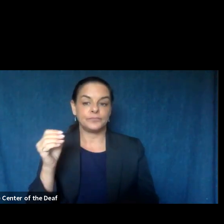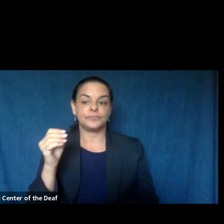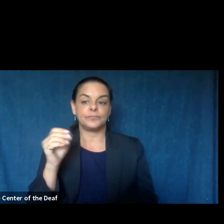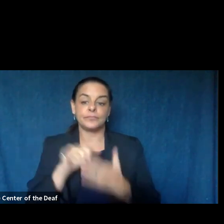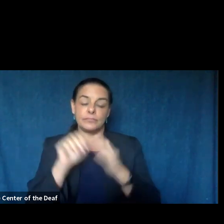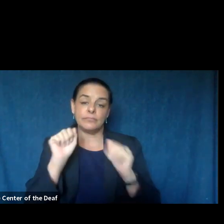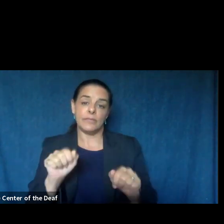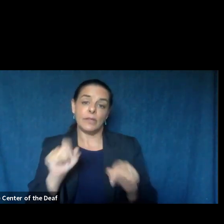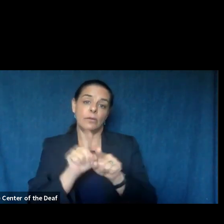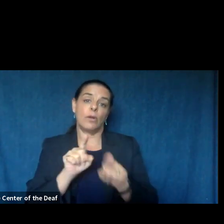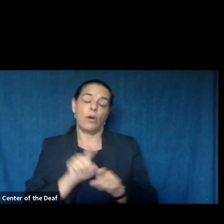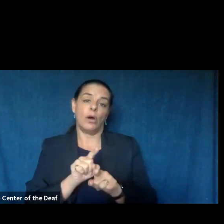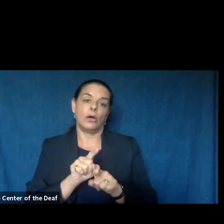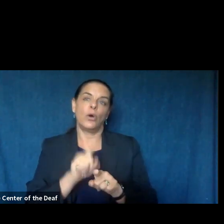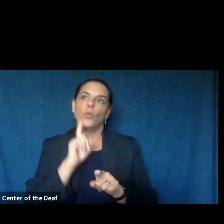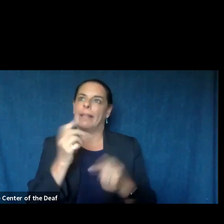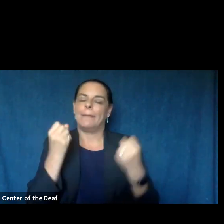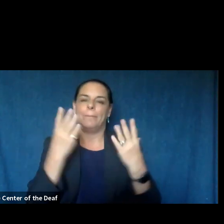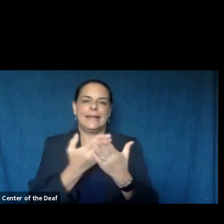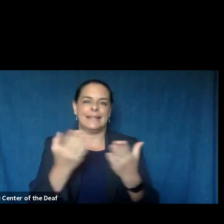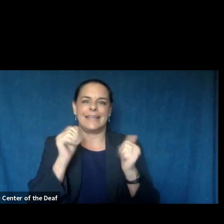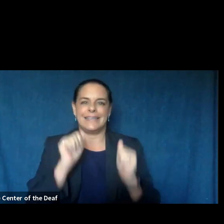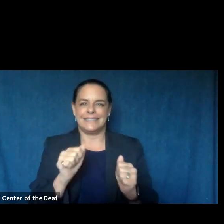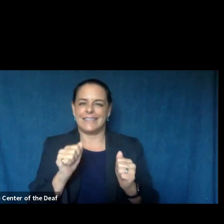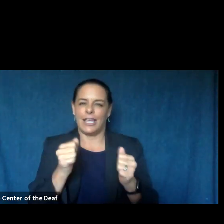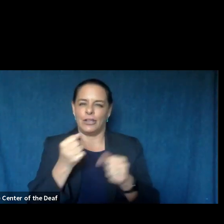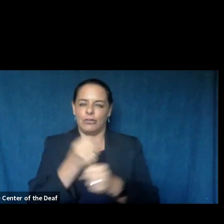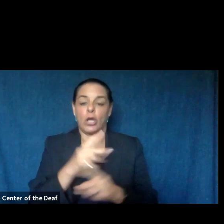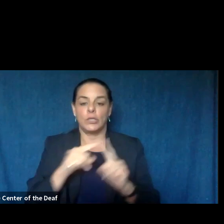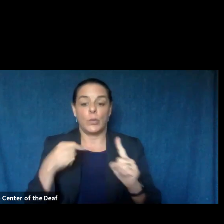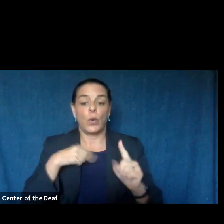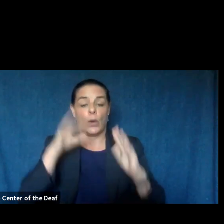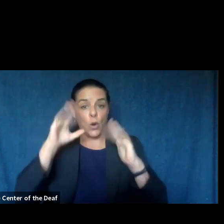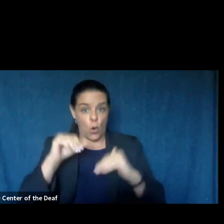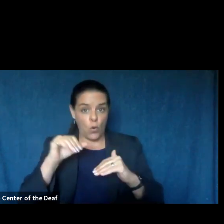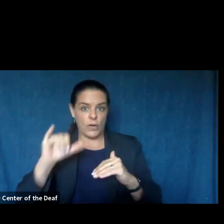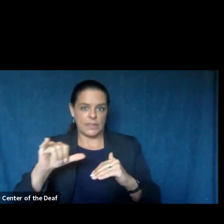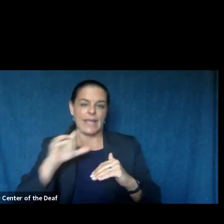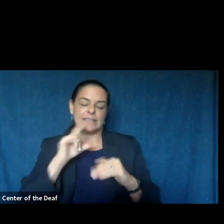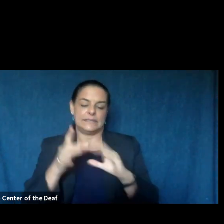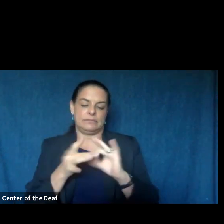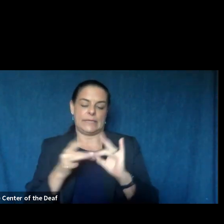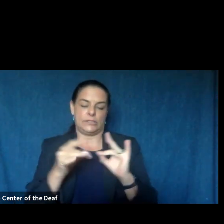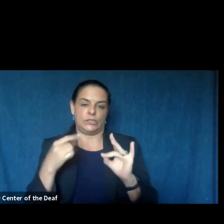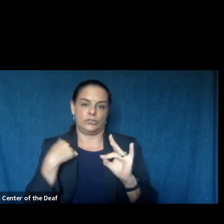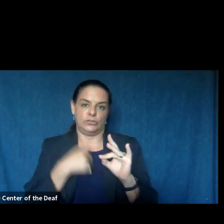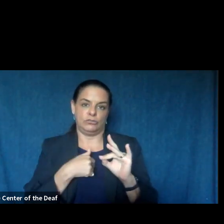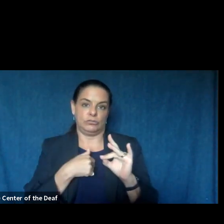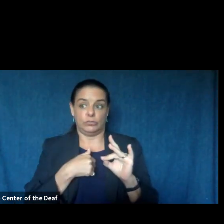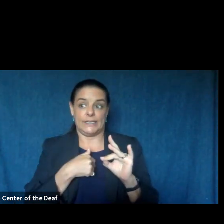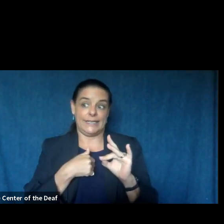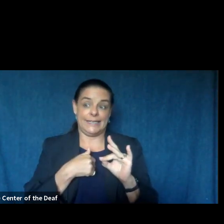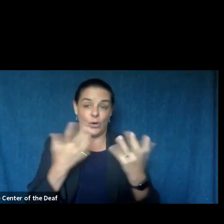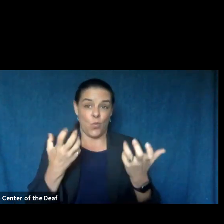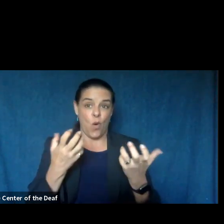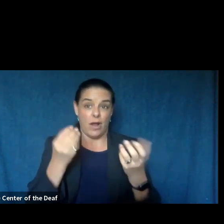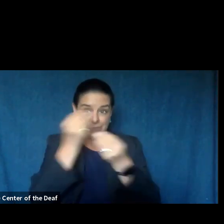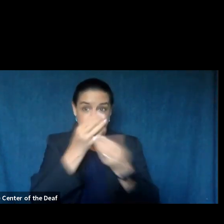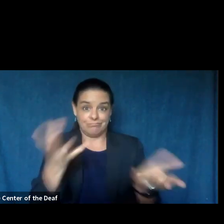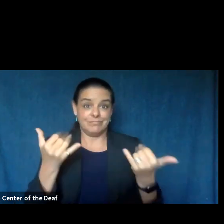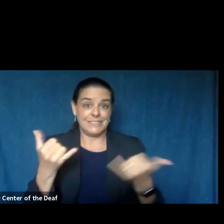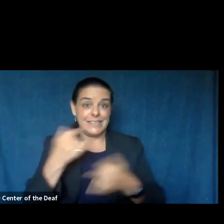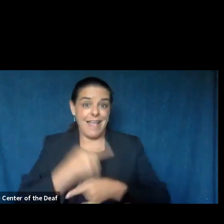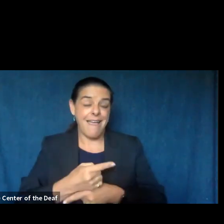be also there's lots of things that can contribute to it, but we are hopeful. That was kind of the message that we had going into today,